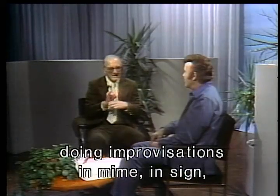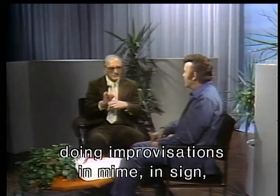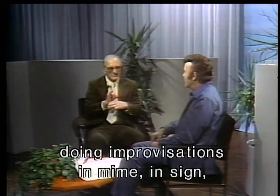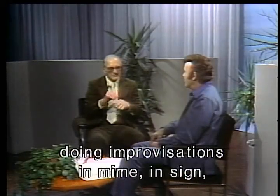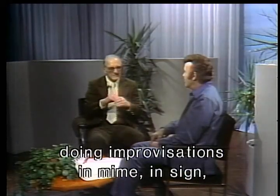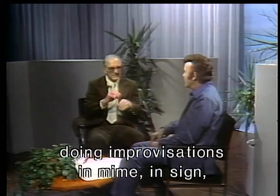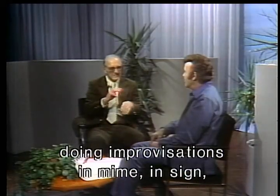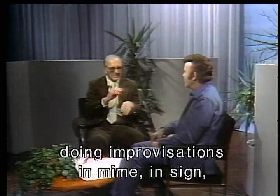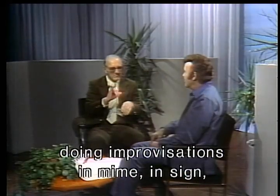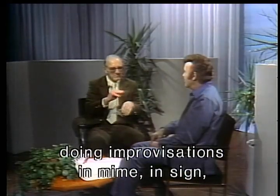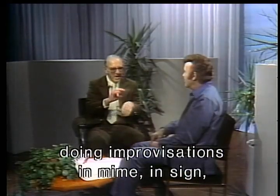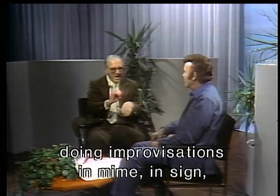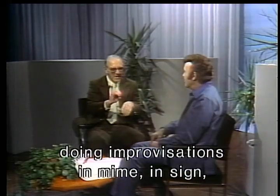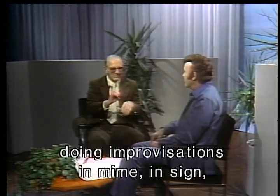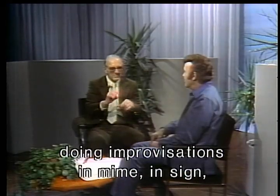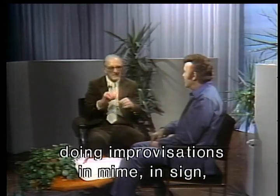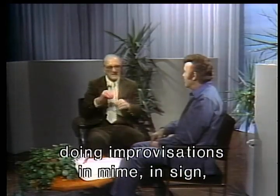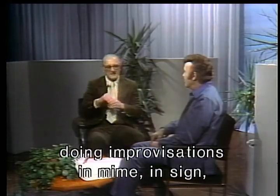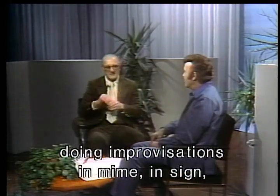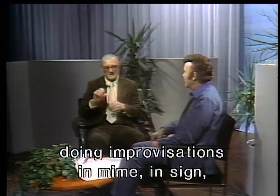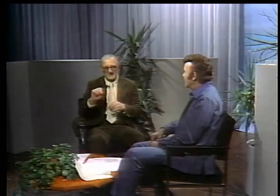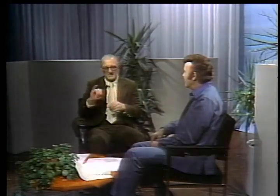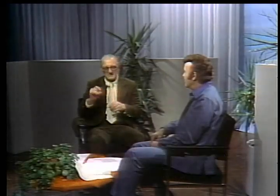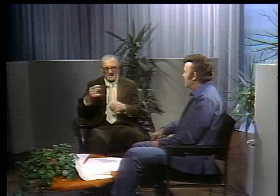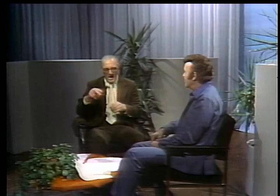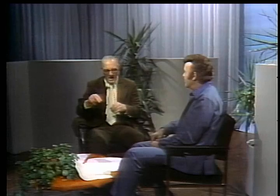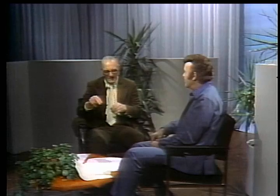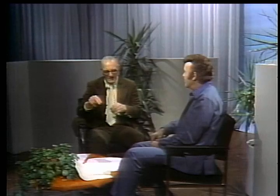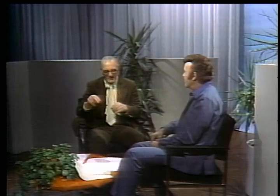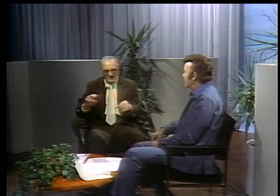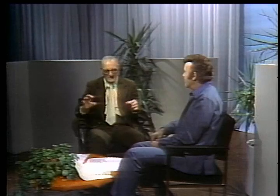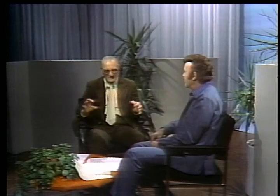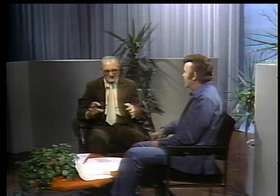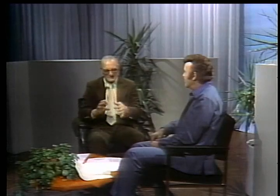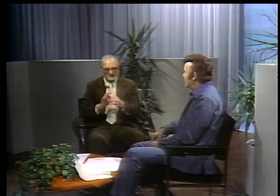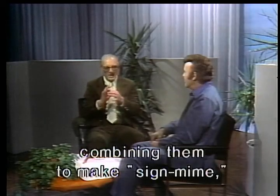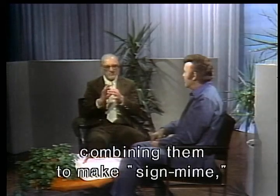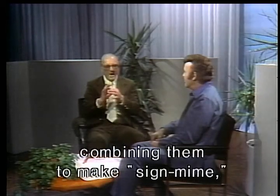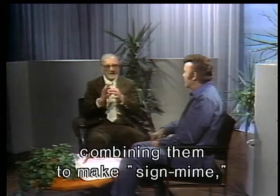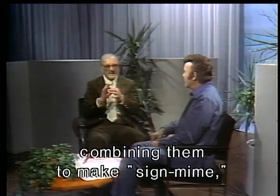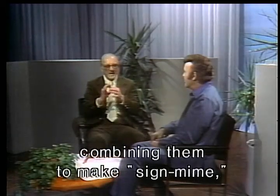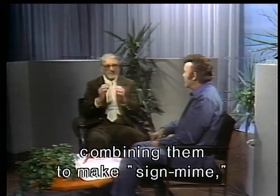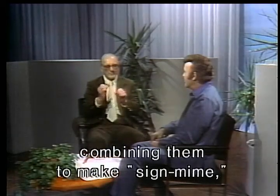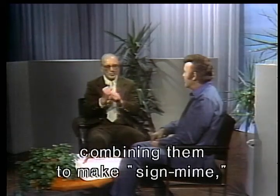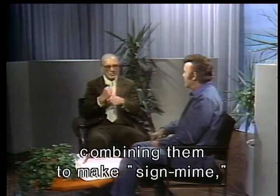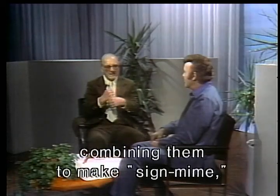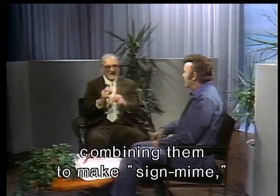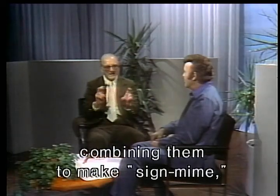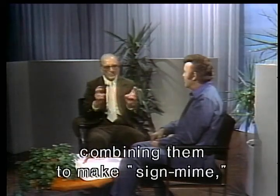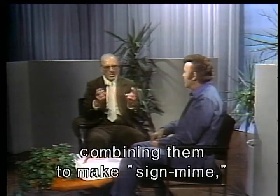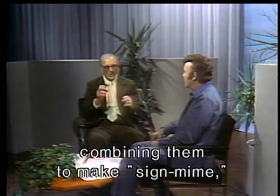improvisations in mime, in sign, combining them to make, quote,